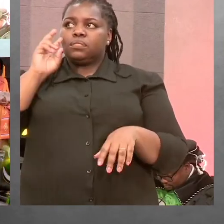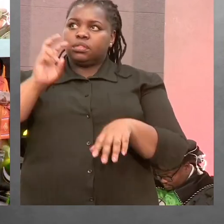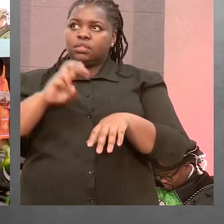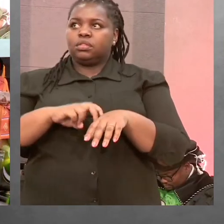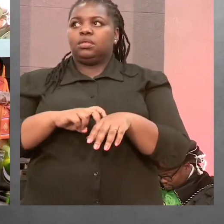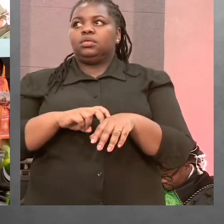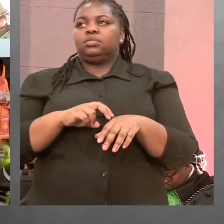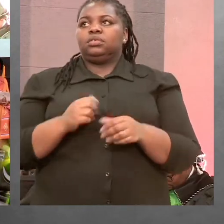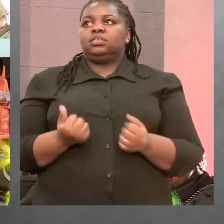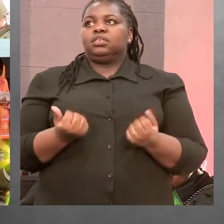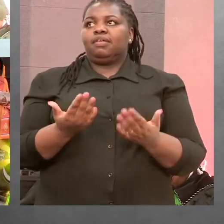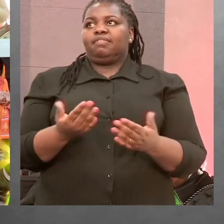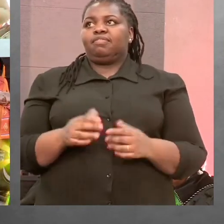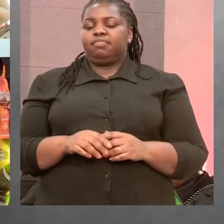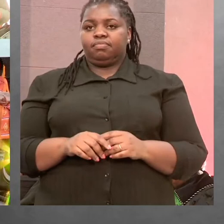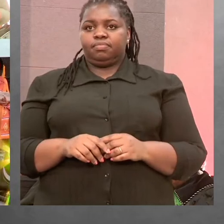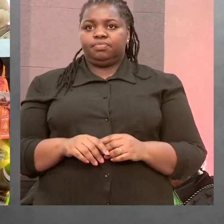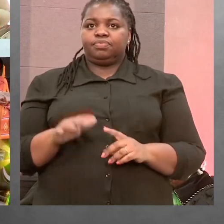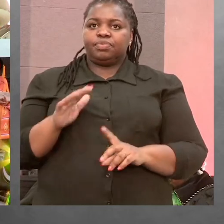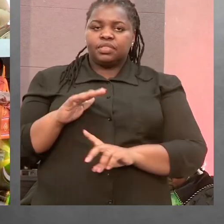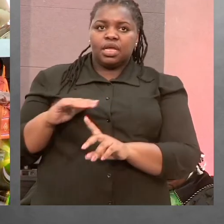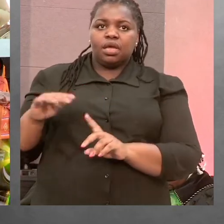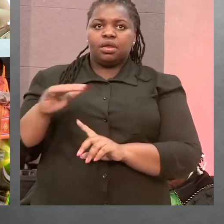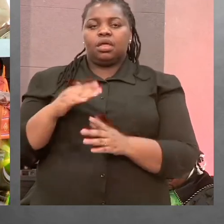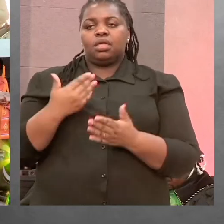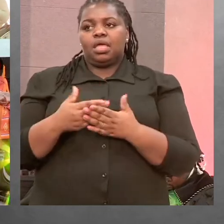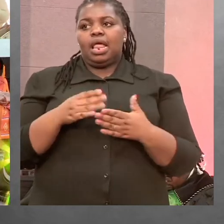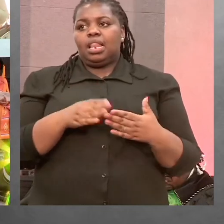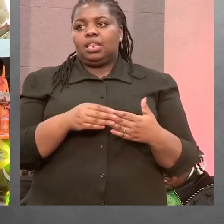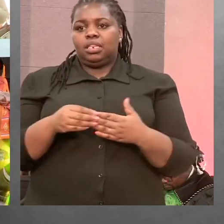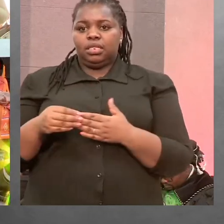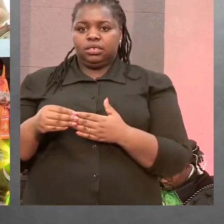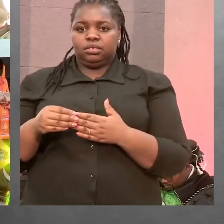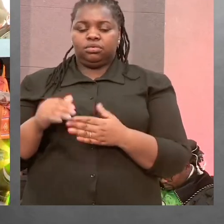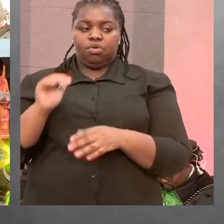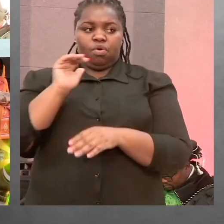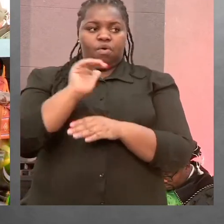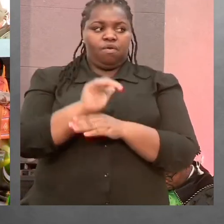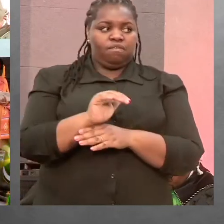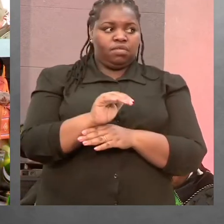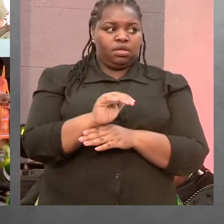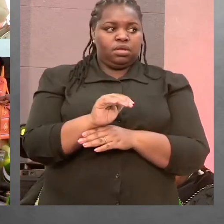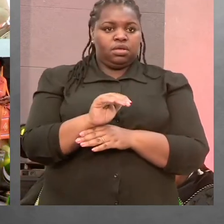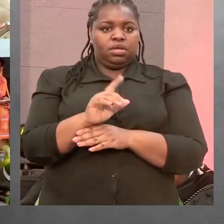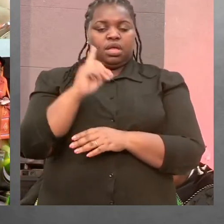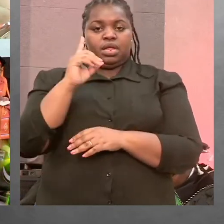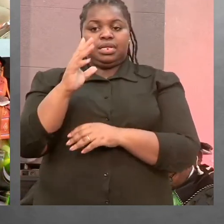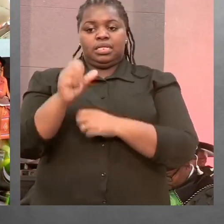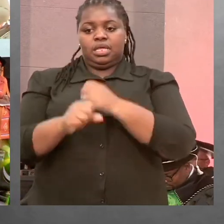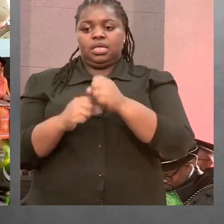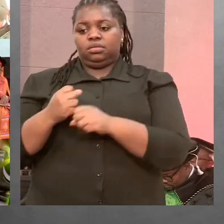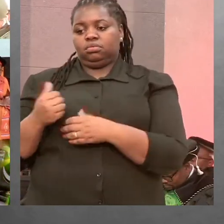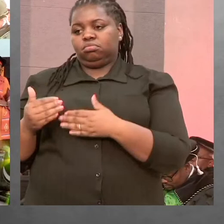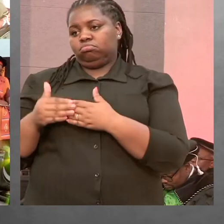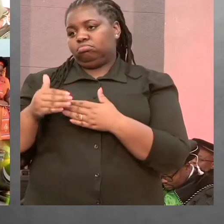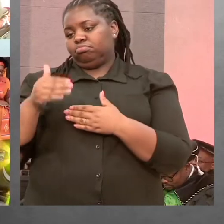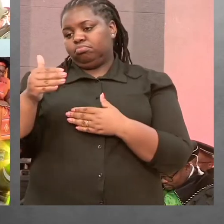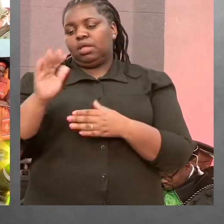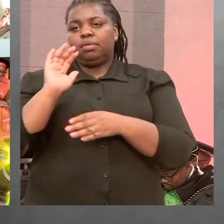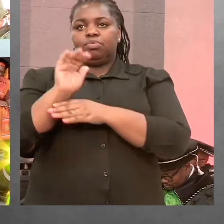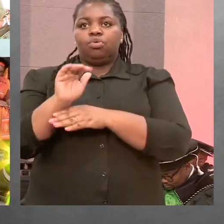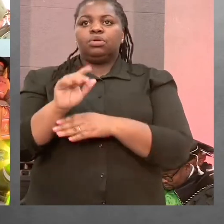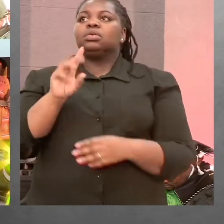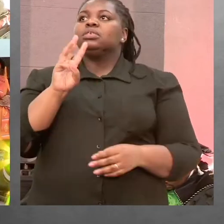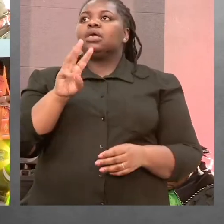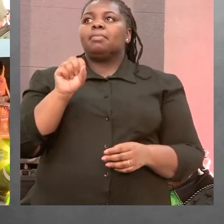can serve, the areas it can lead over the next decade and beyond.